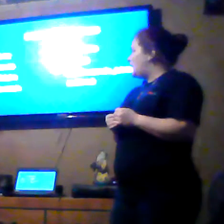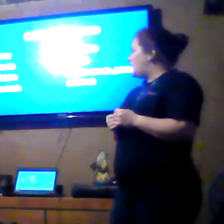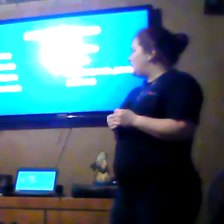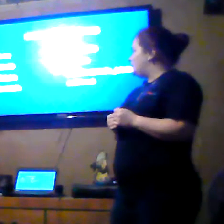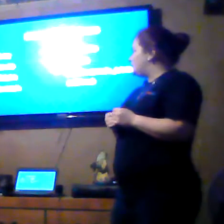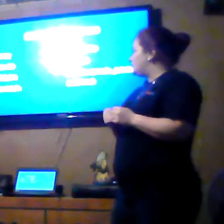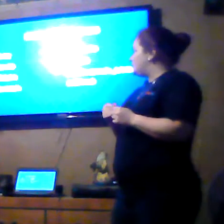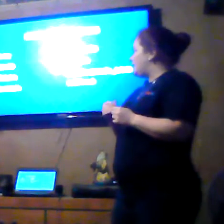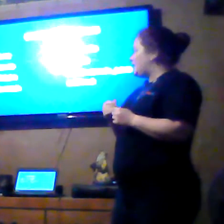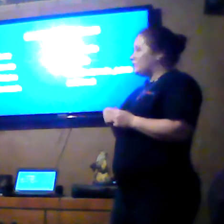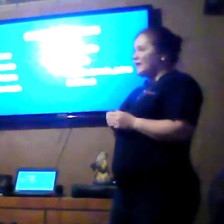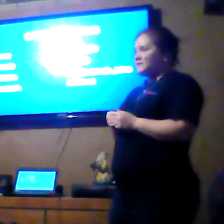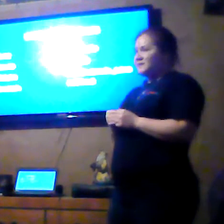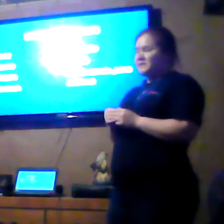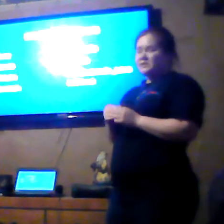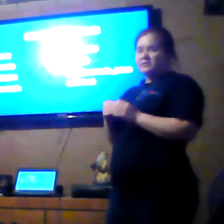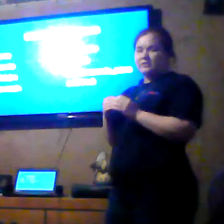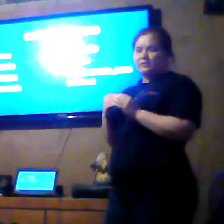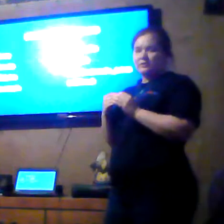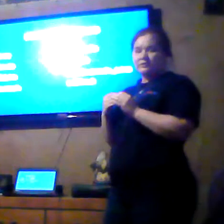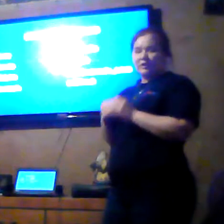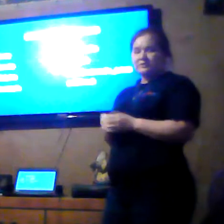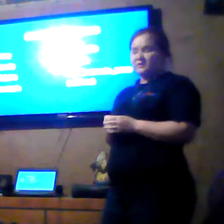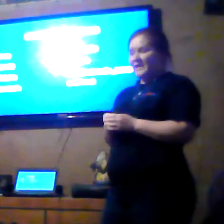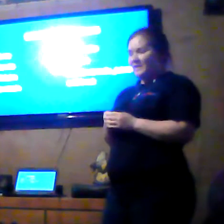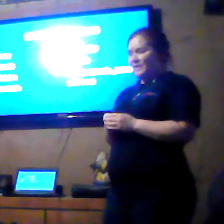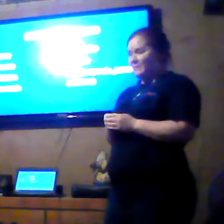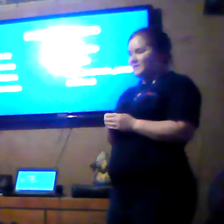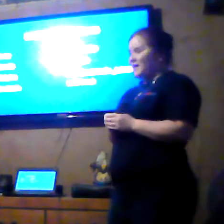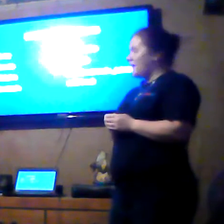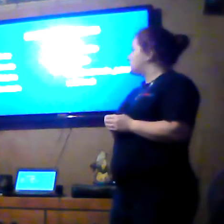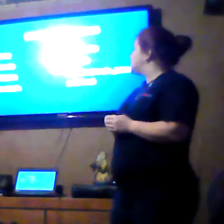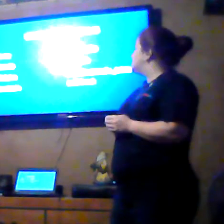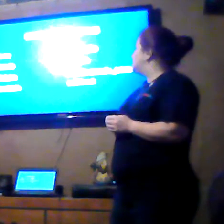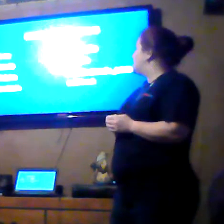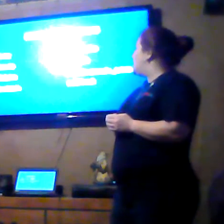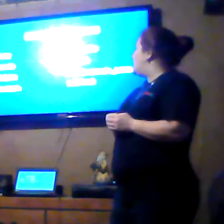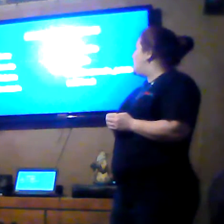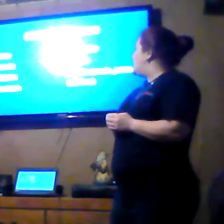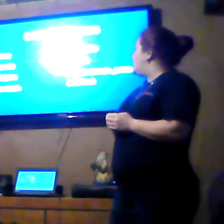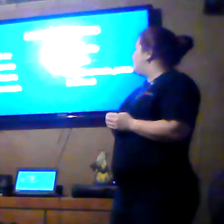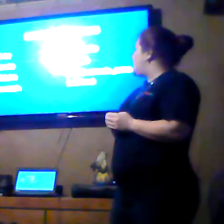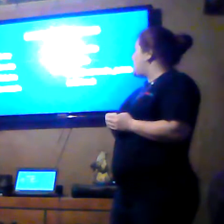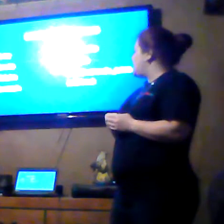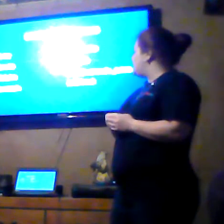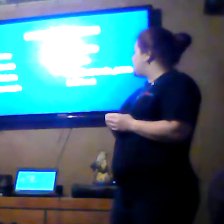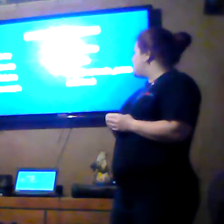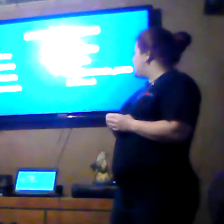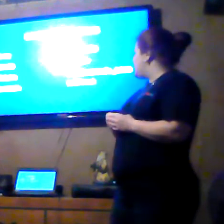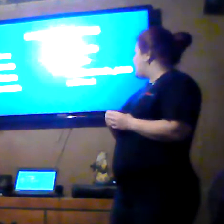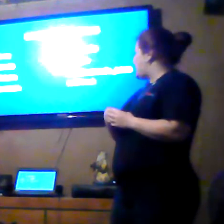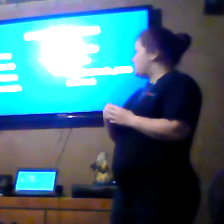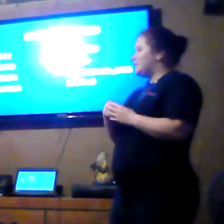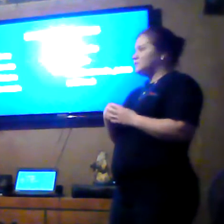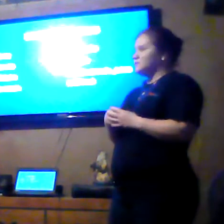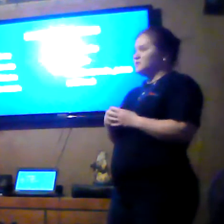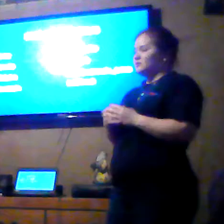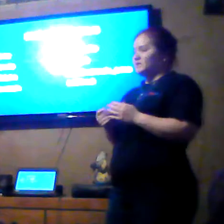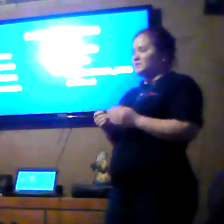um, anorexia due to loss or lack of appetite, headache, fatigue, pain in muscles and joints and